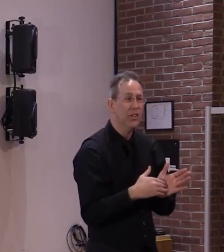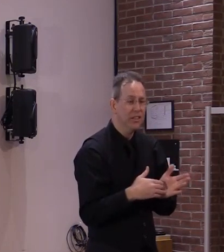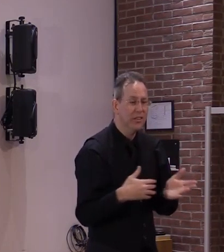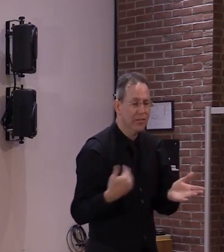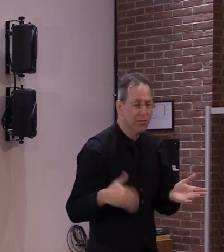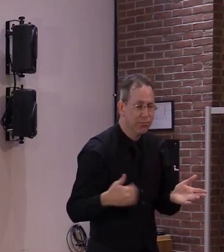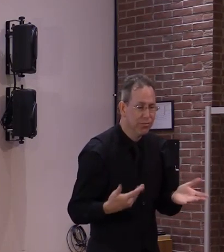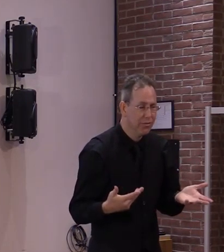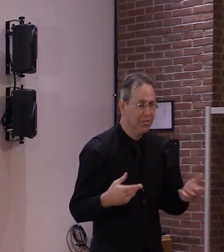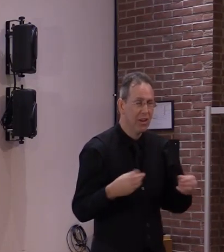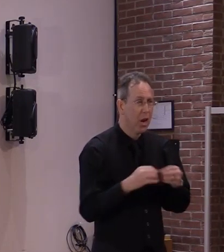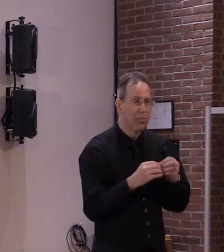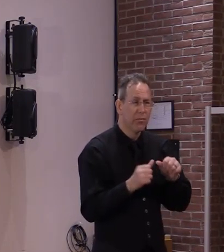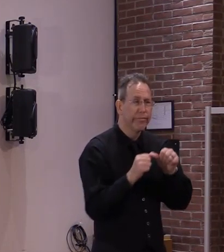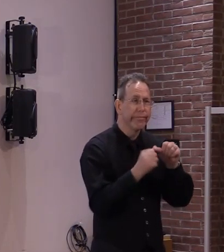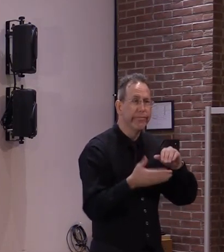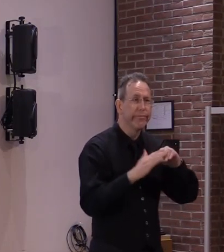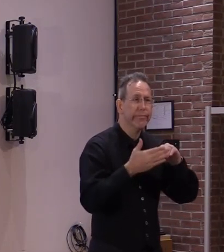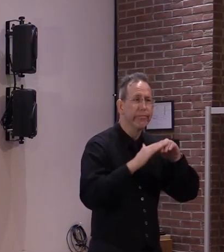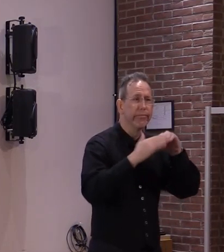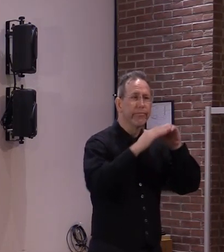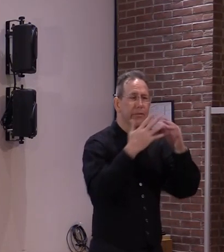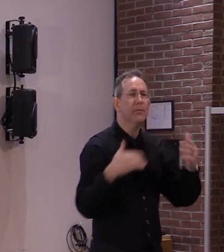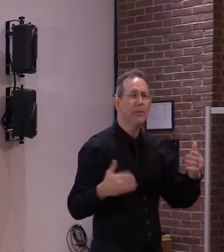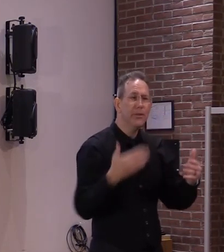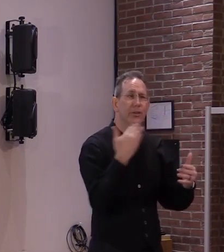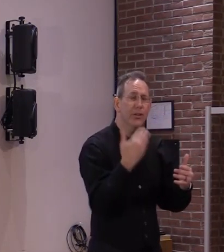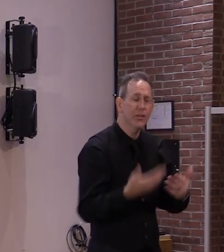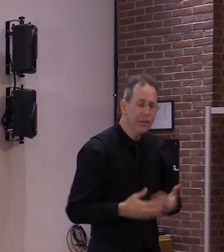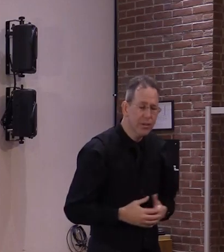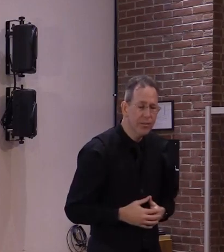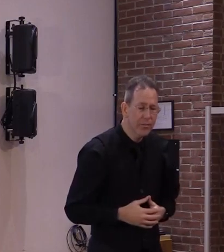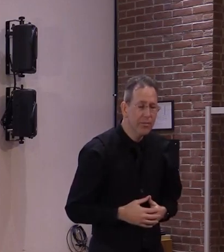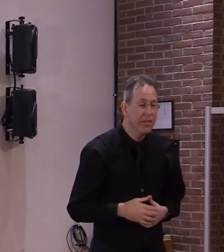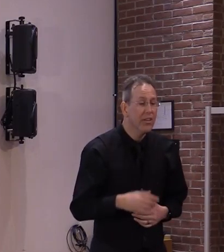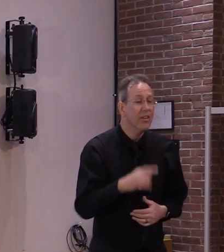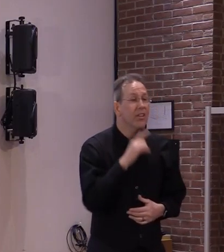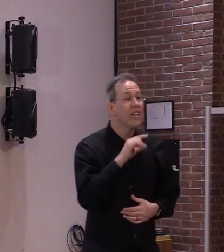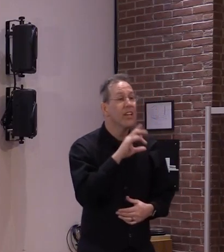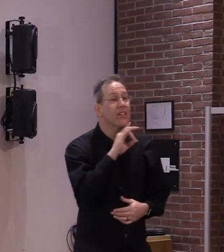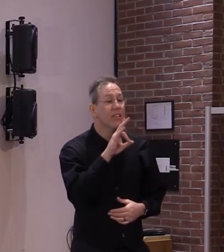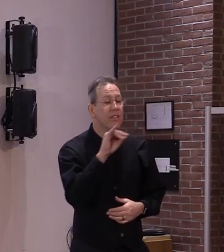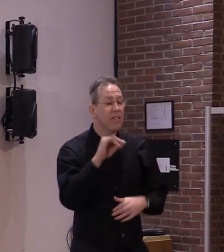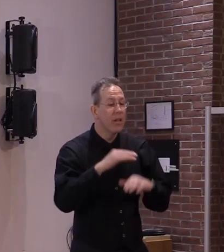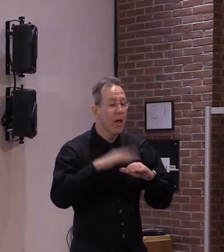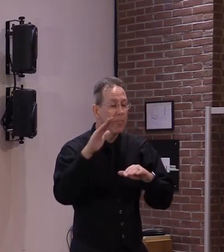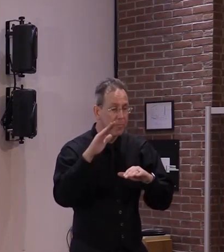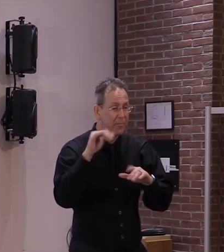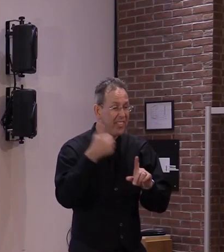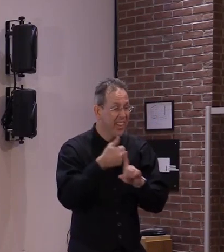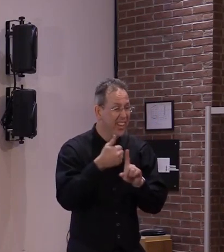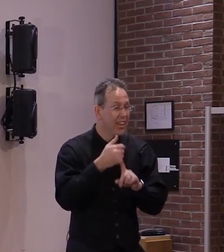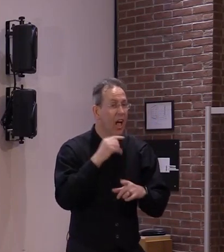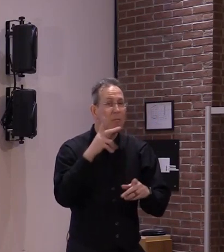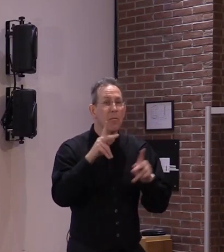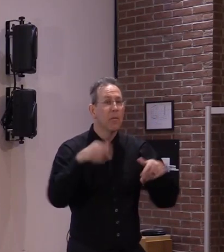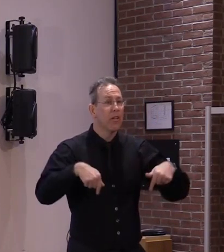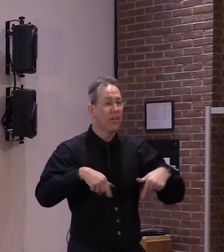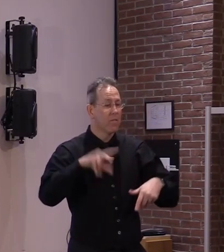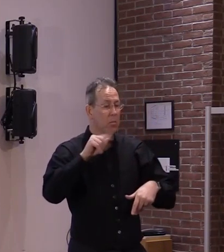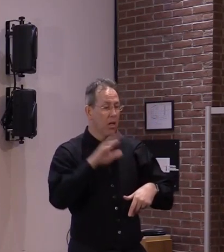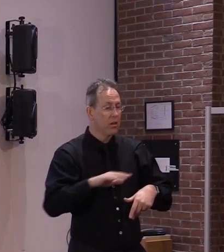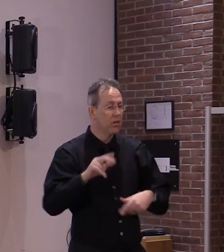We have 32,000 people in this age group. We're over one third done in the first few hours of this signup period.